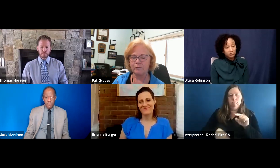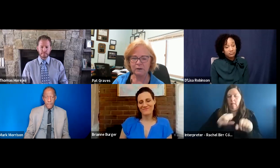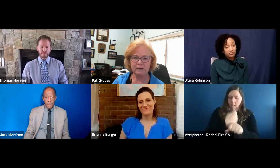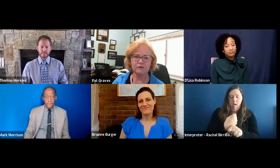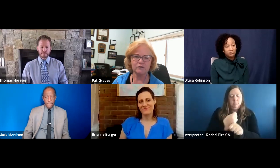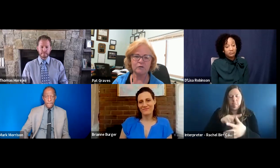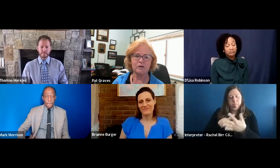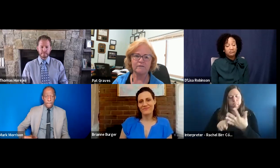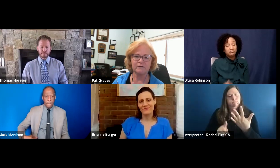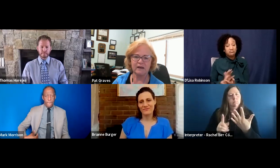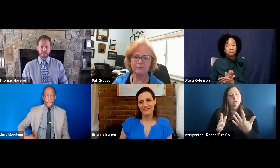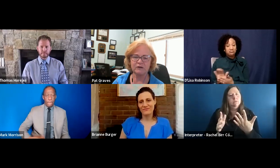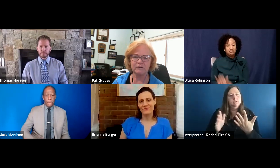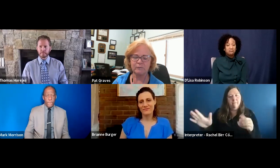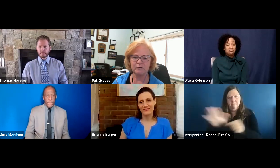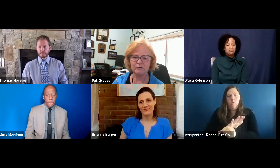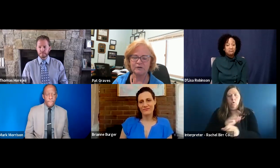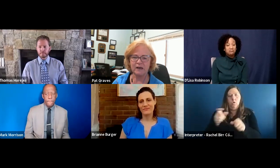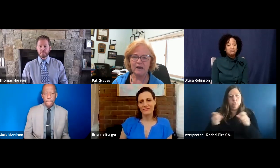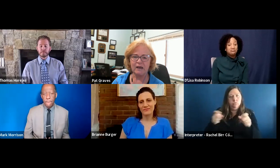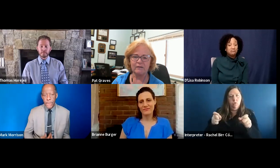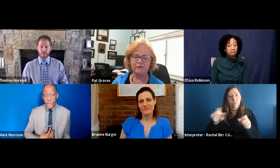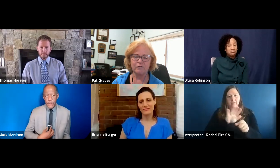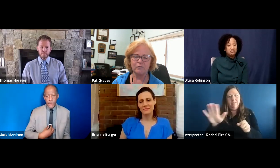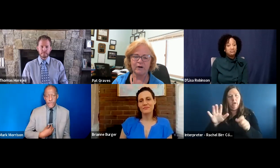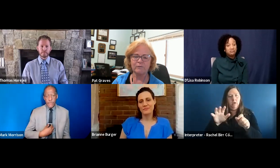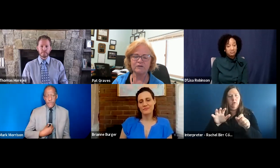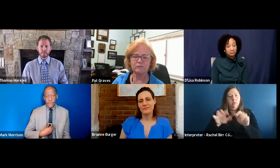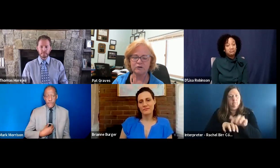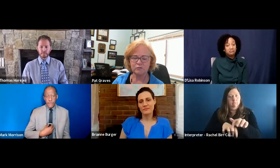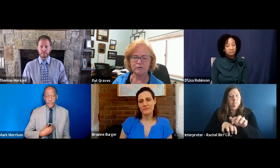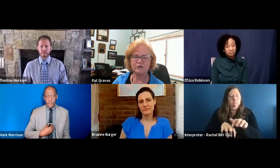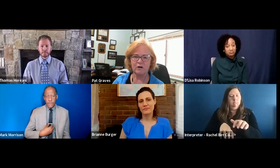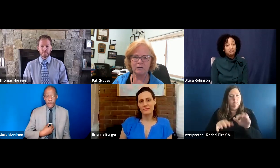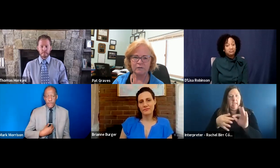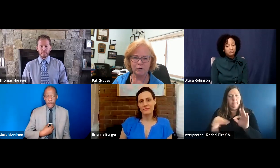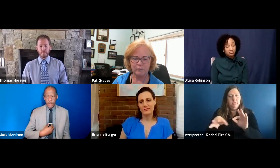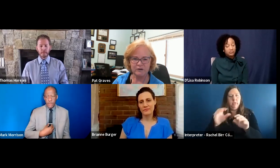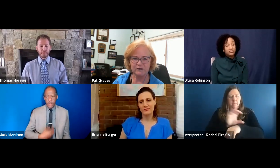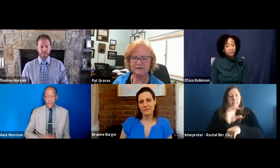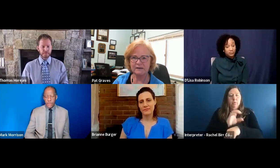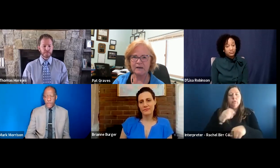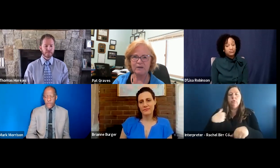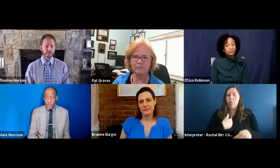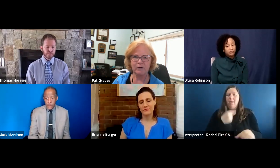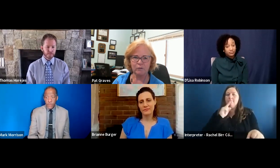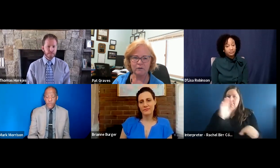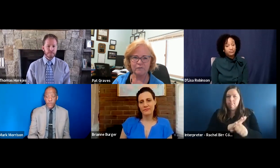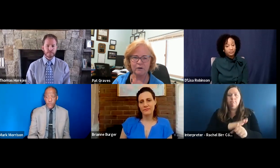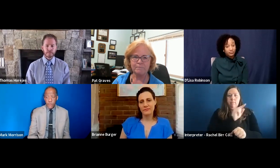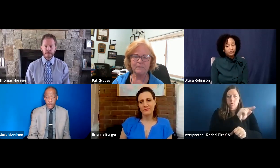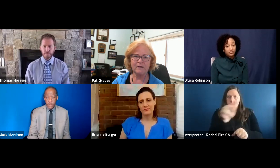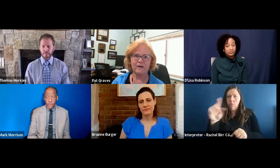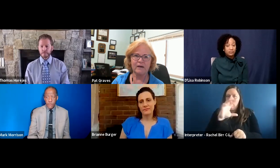have complete control of those captioning computers, and therefore we're able to assure to all of the corporations and people we